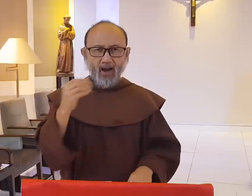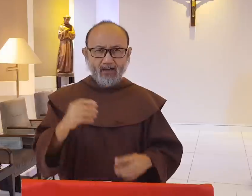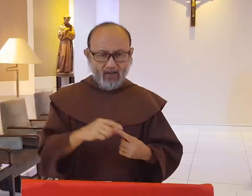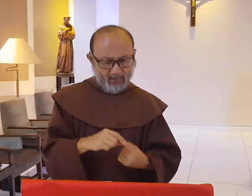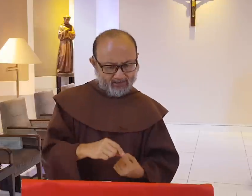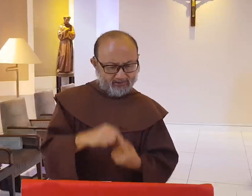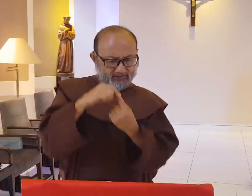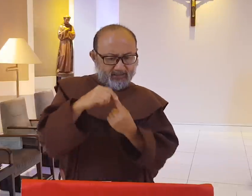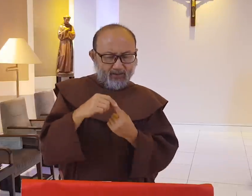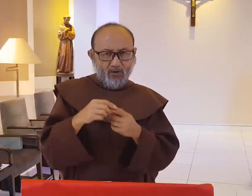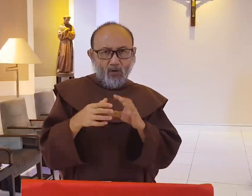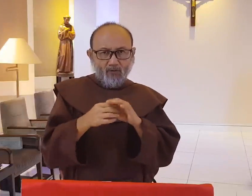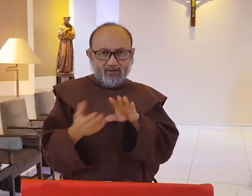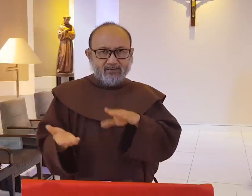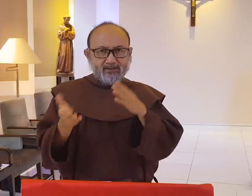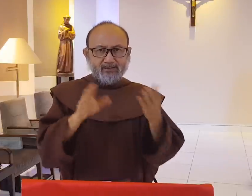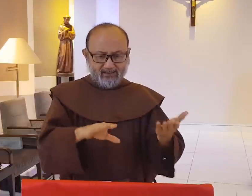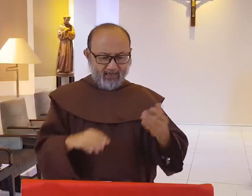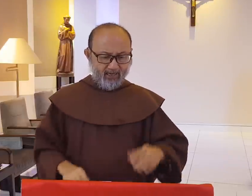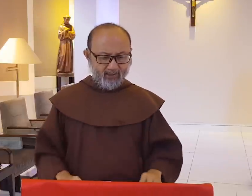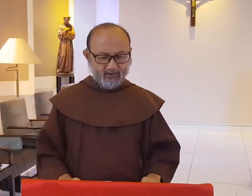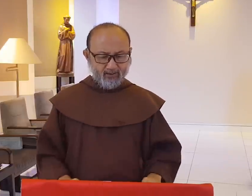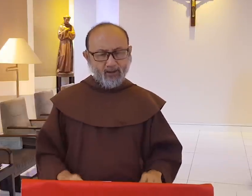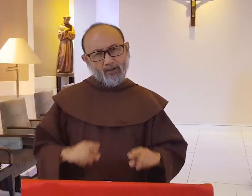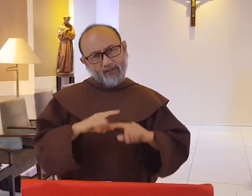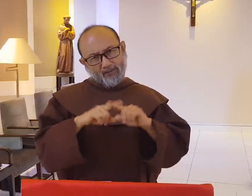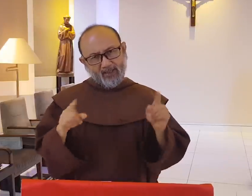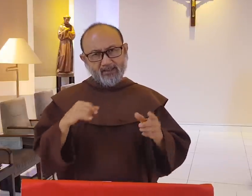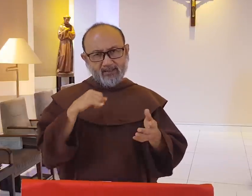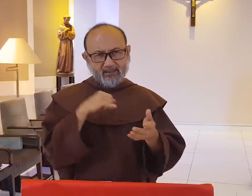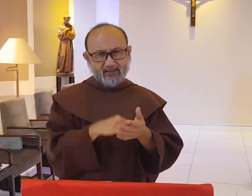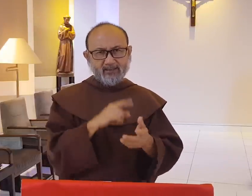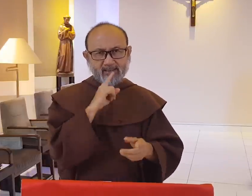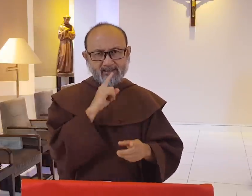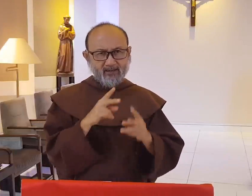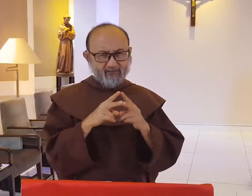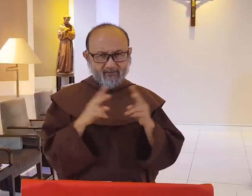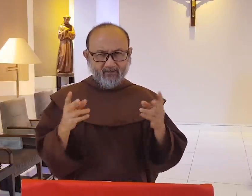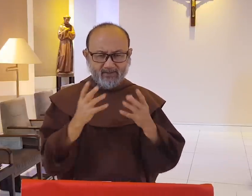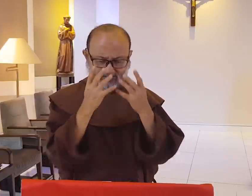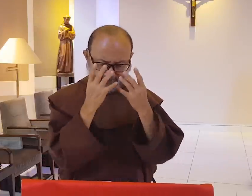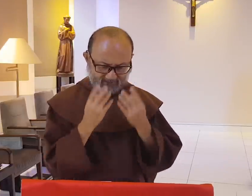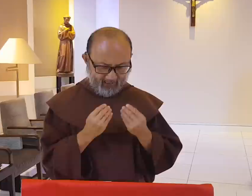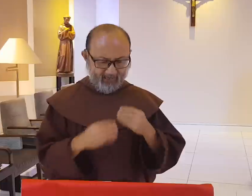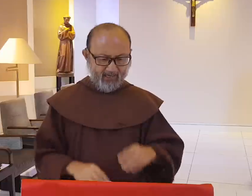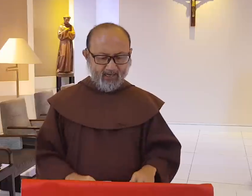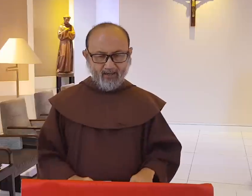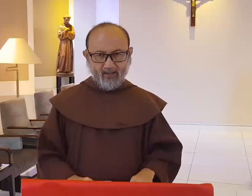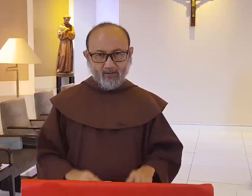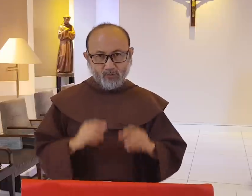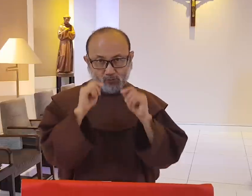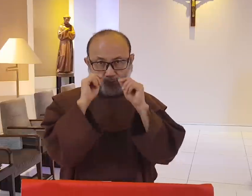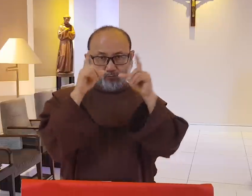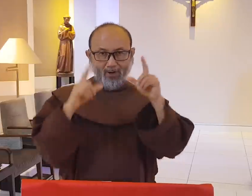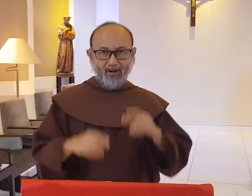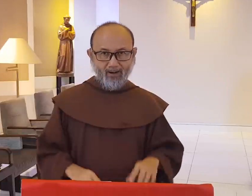People without religion or faith are fearful of the uncertainties of life, and especially of